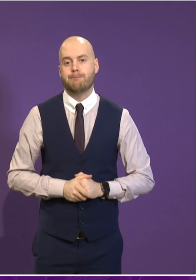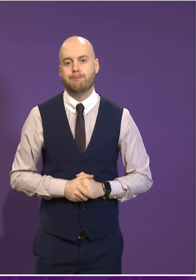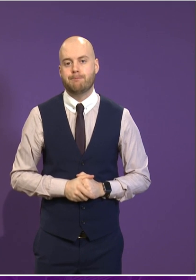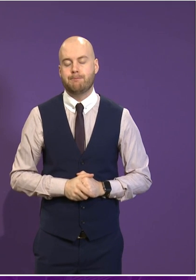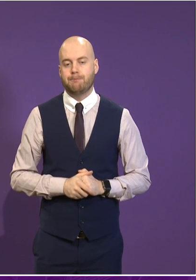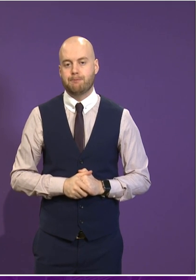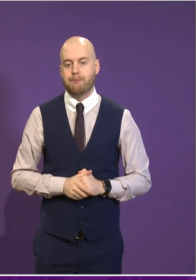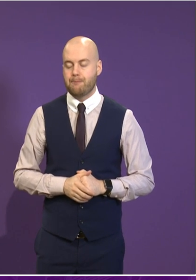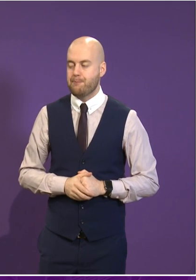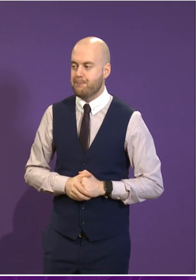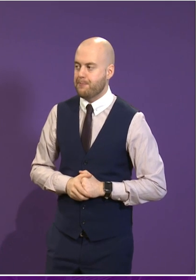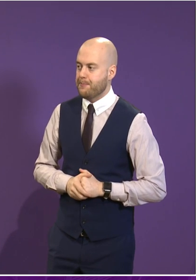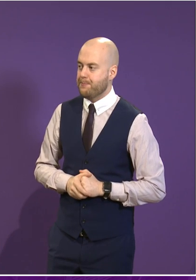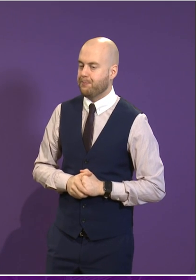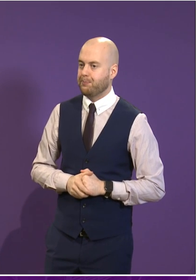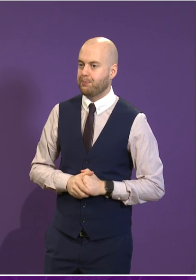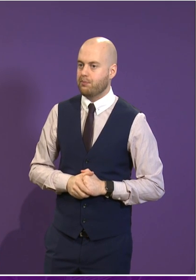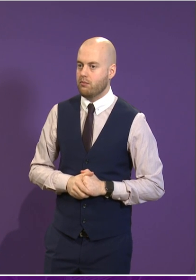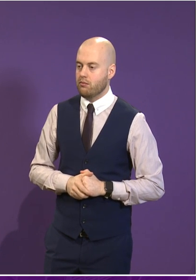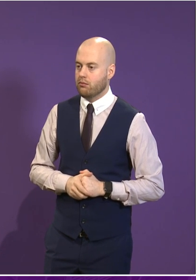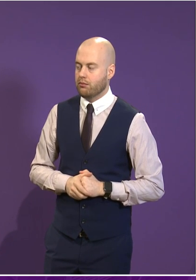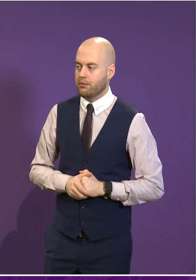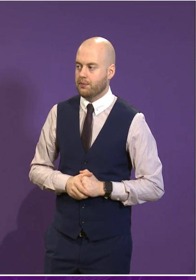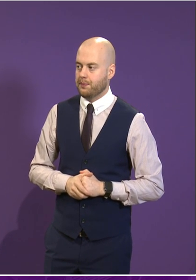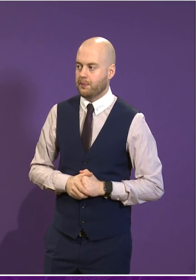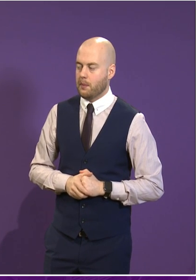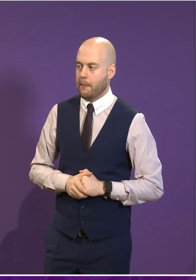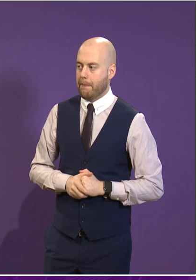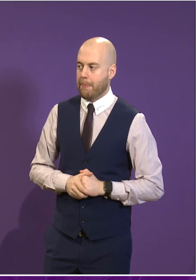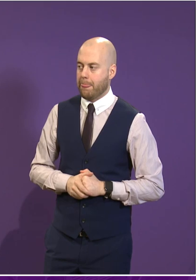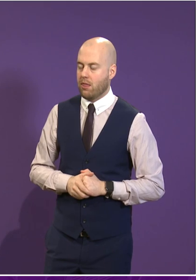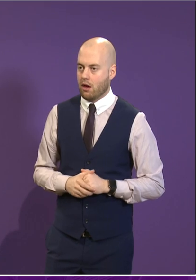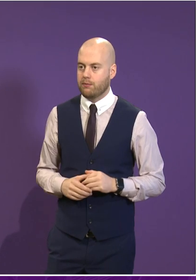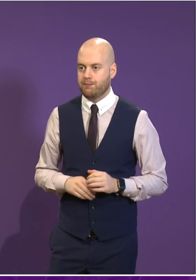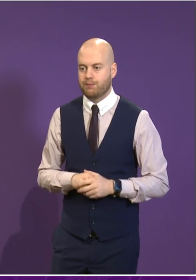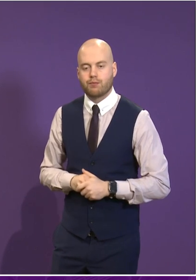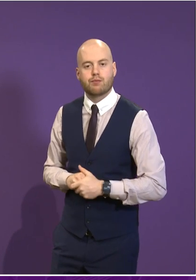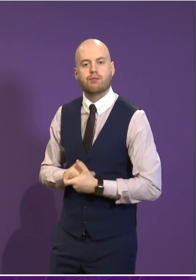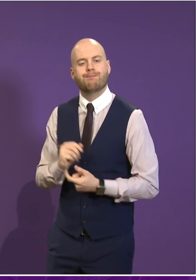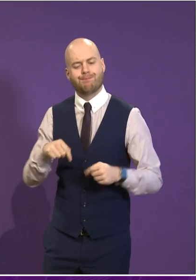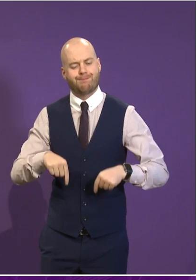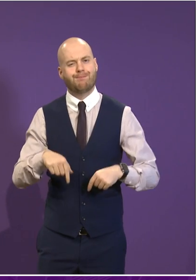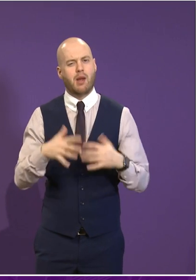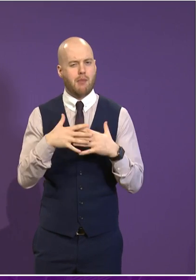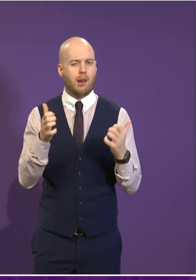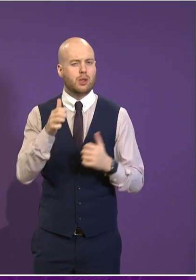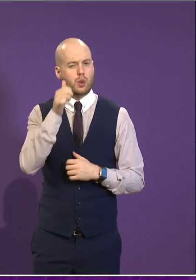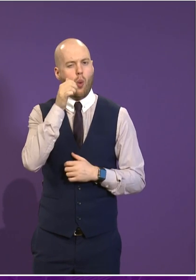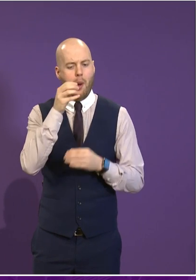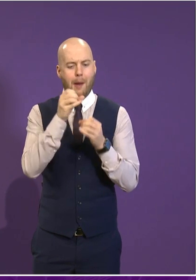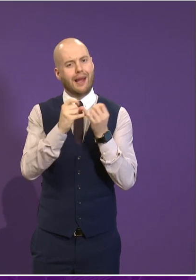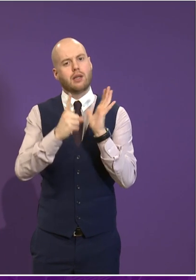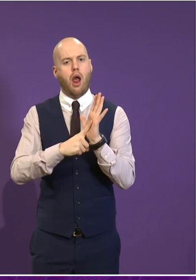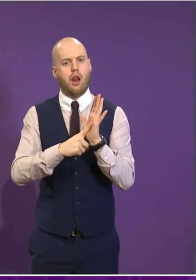Yeah, Cabinet Secretary. I mean, maybe just to add, I mean, this Parliament's well aware that BSL by law has to be treated